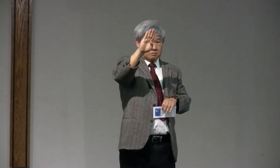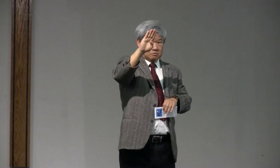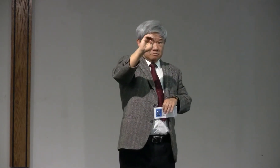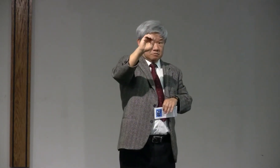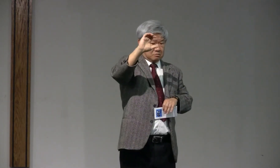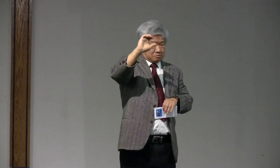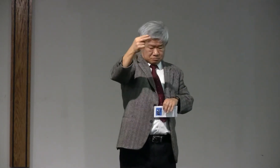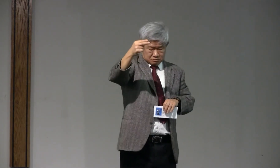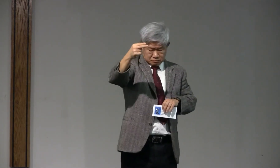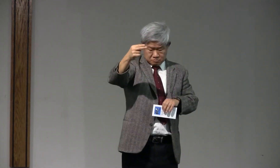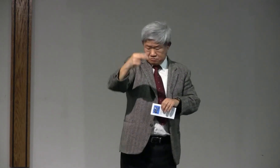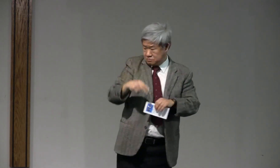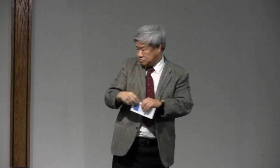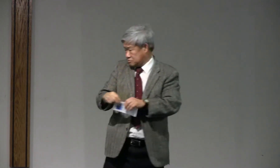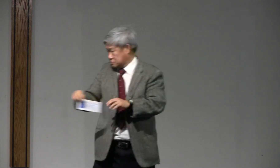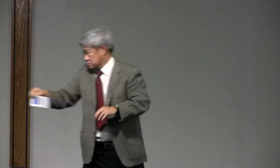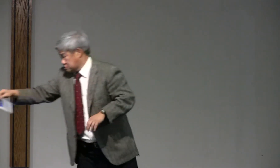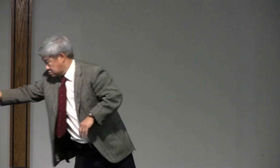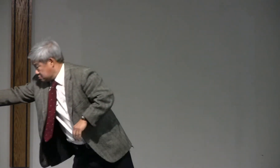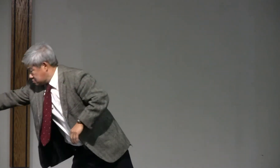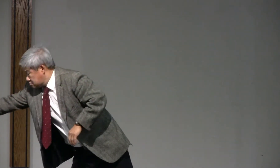How many of you have been swimming on the beach?